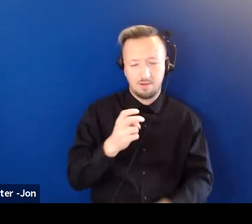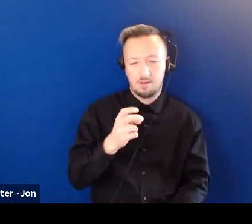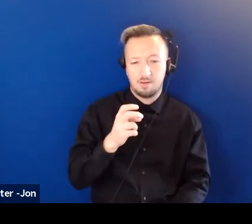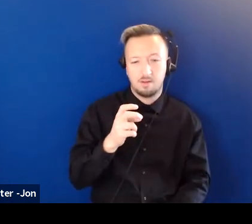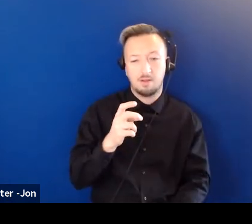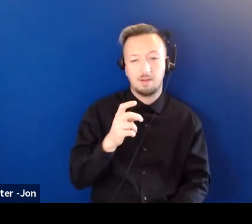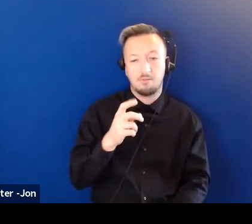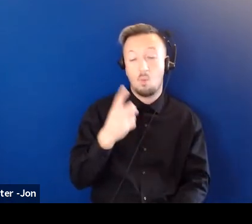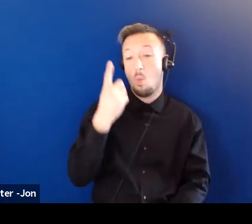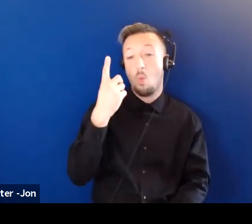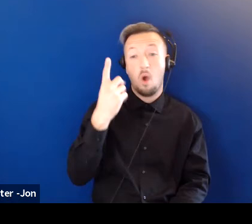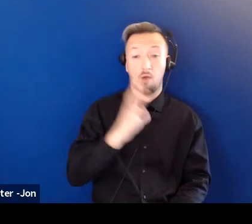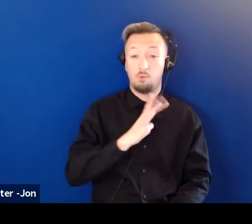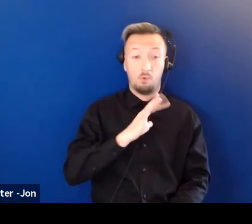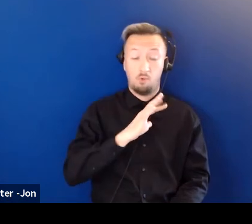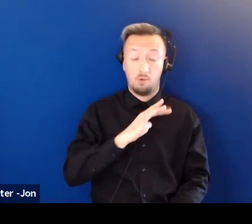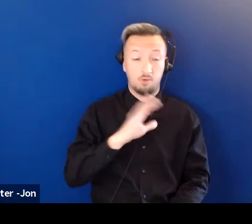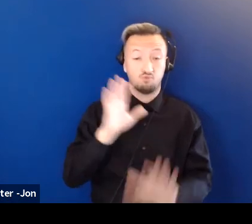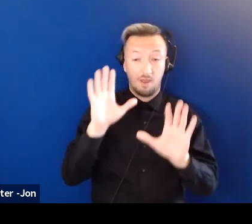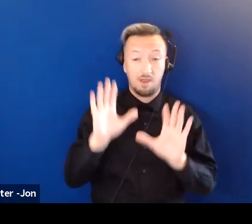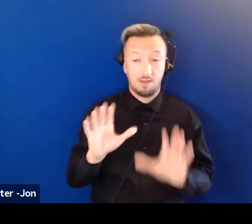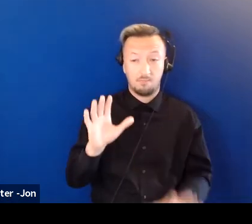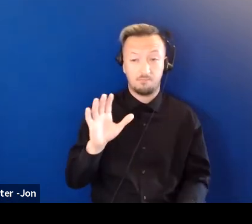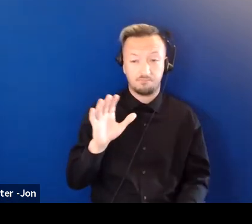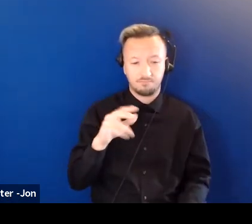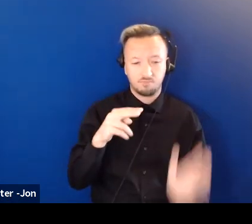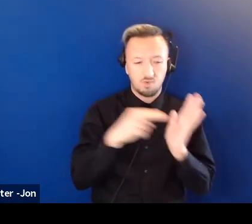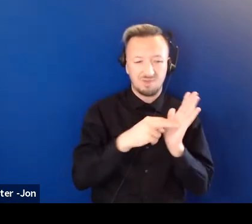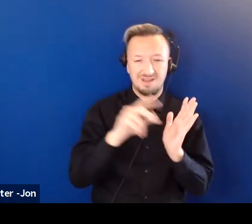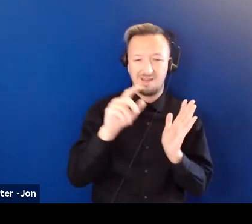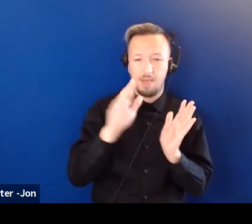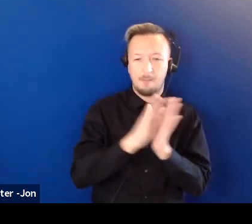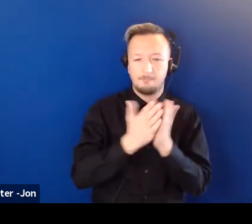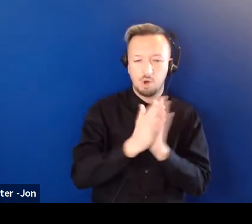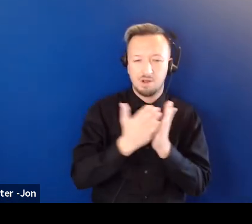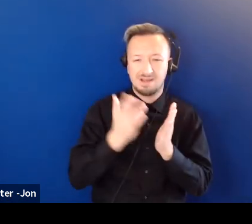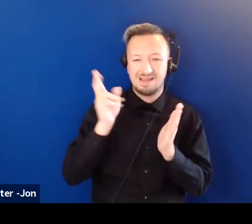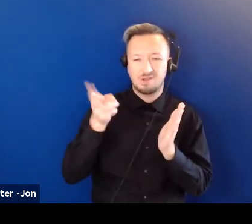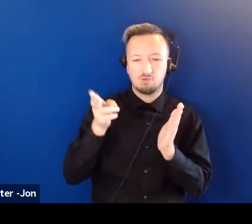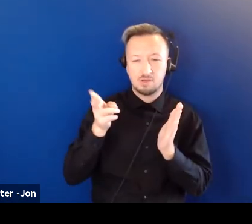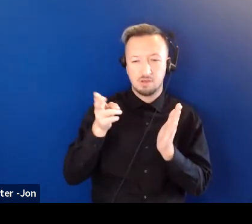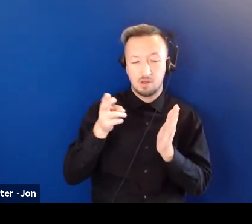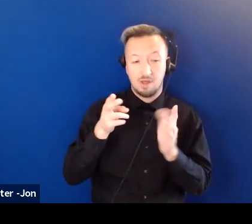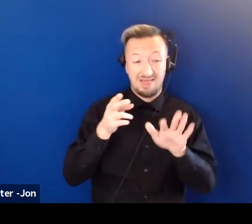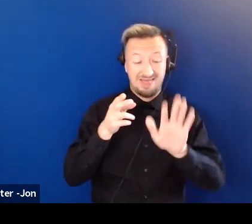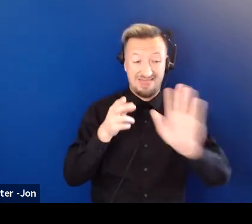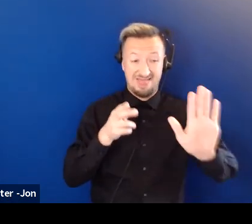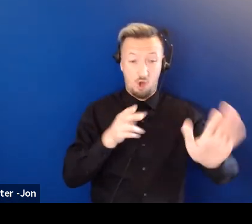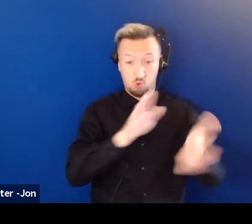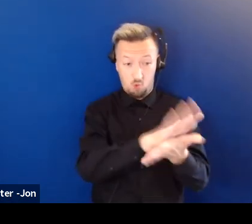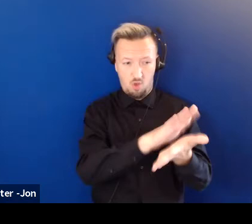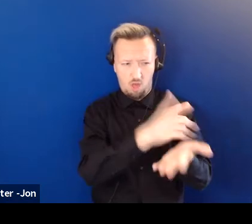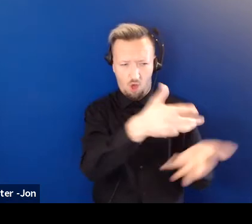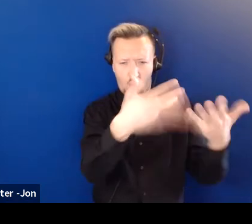think works really great is looking at some of the textbooks and the history lessons that students are already learning